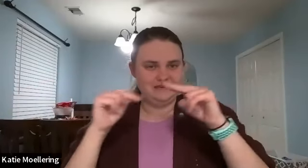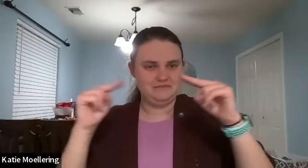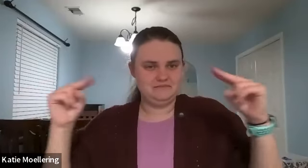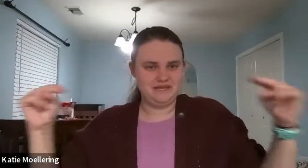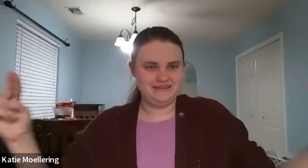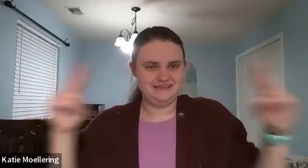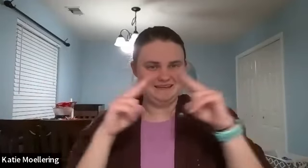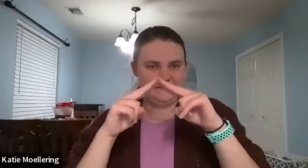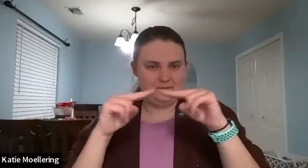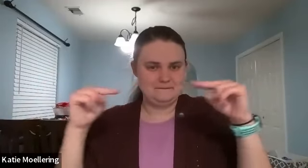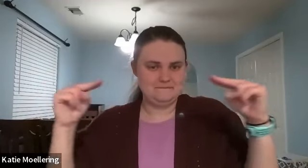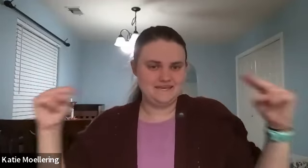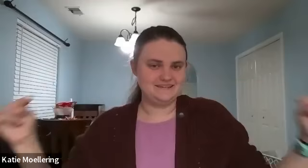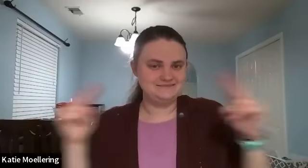bacon. Bacon. Bacon.